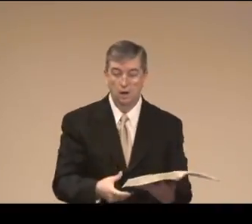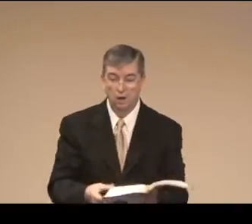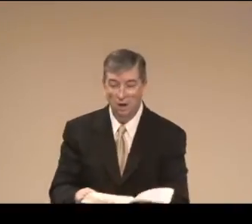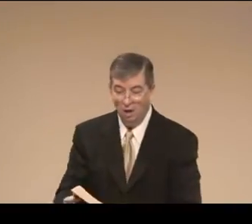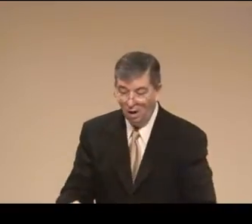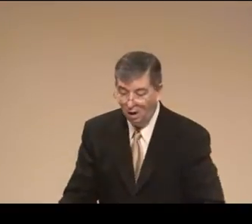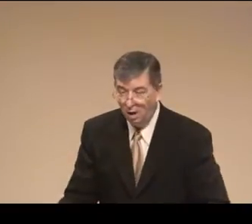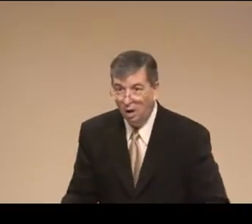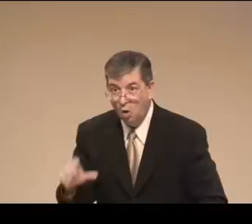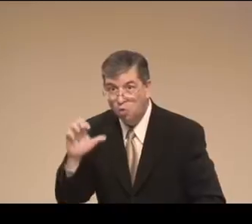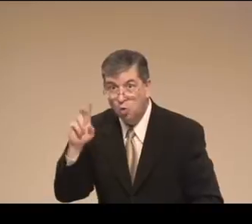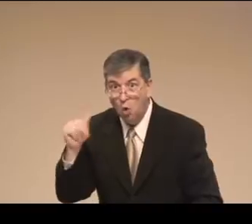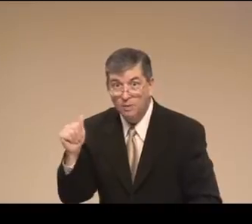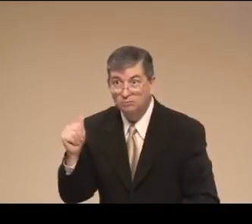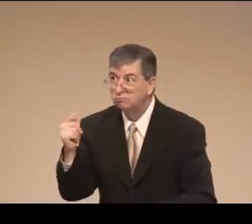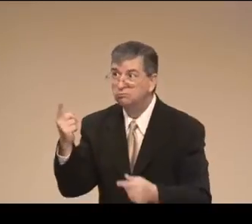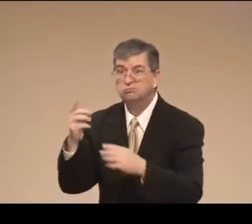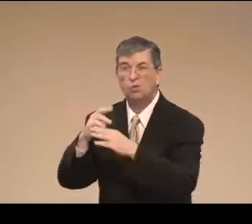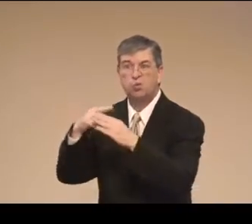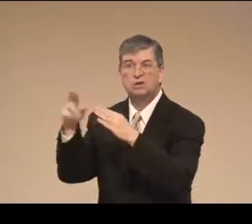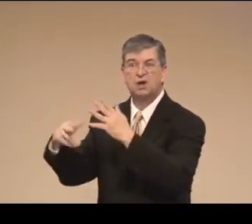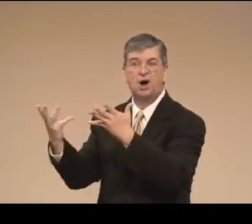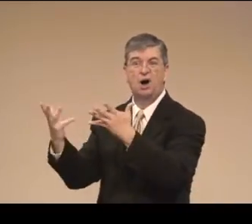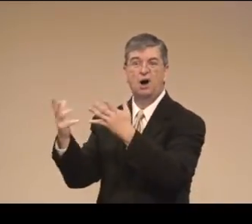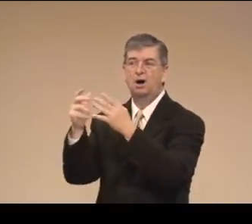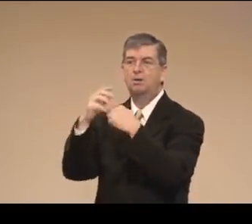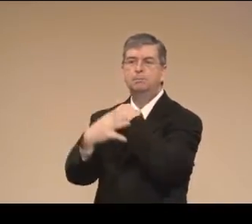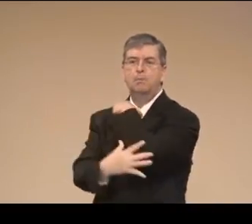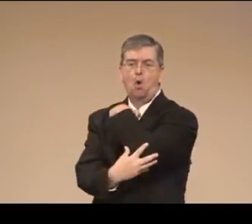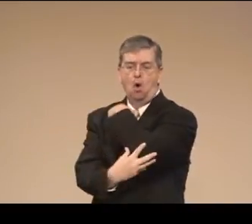Because without it, it would be like Russia. Look at Cuba.